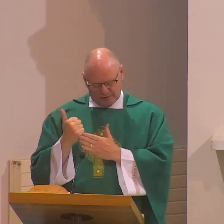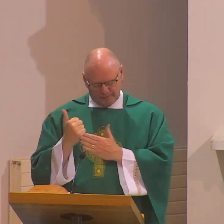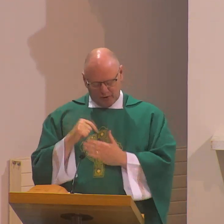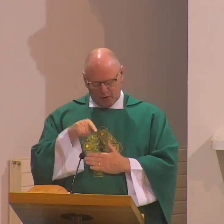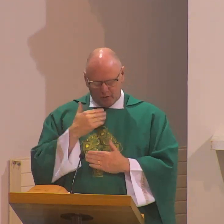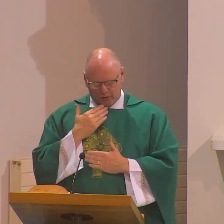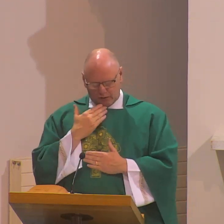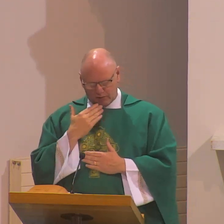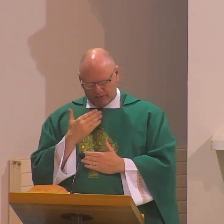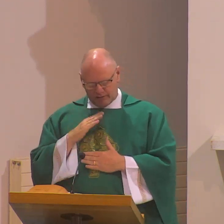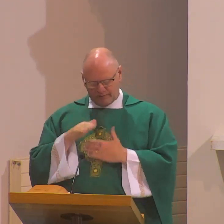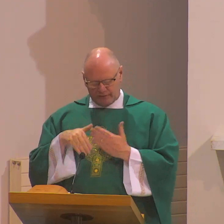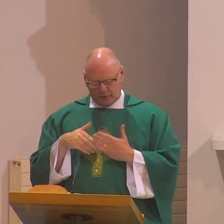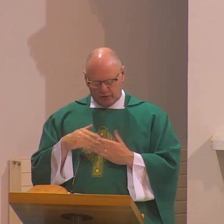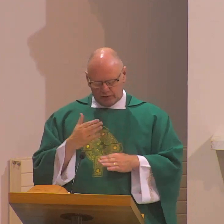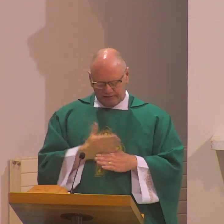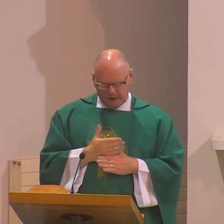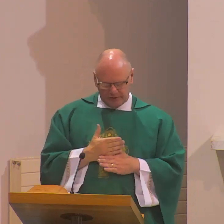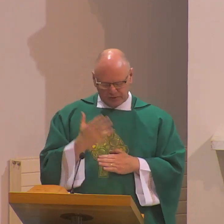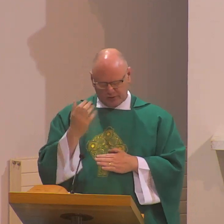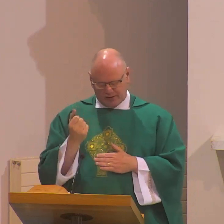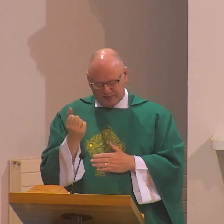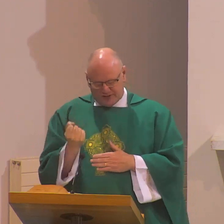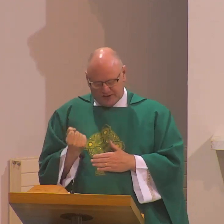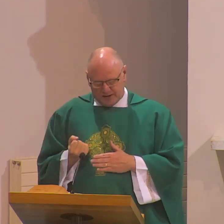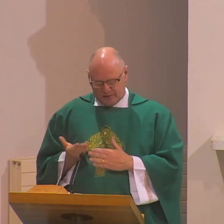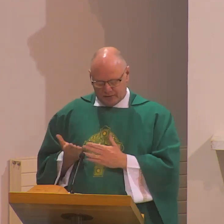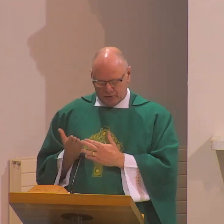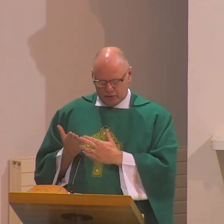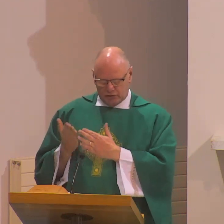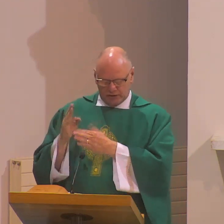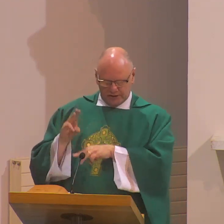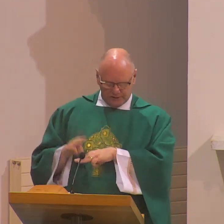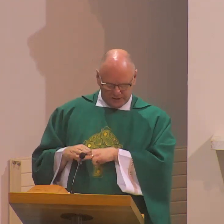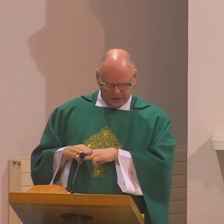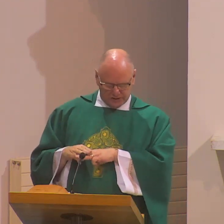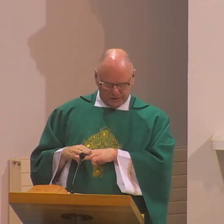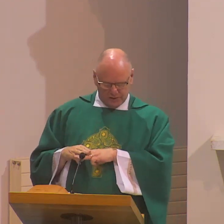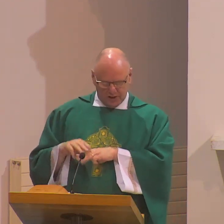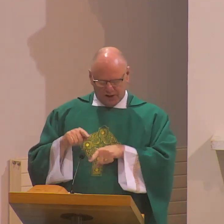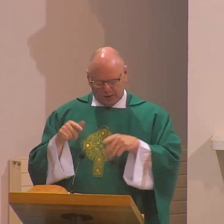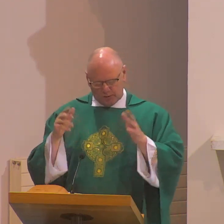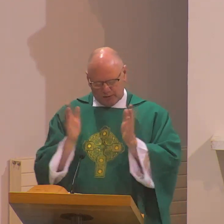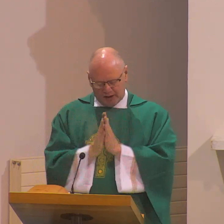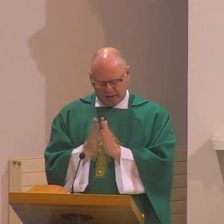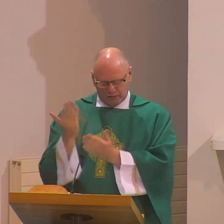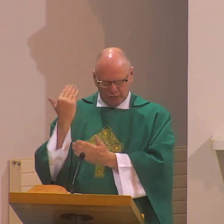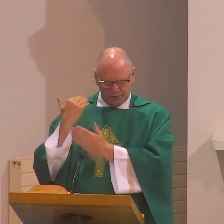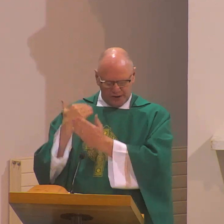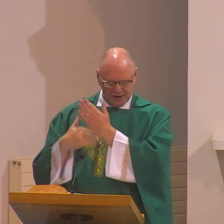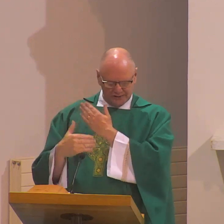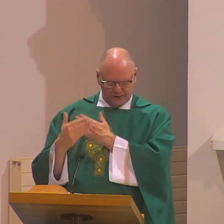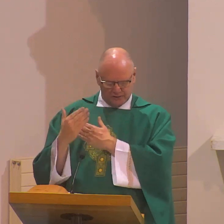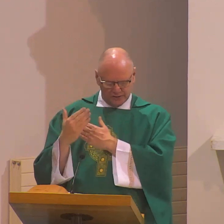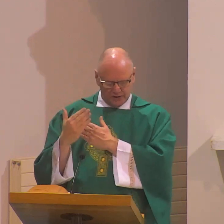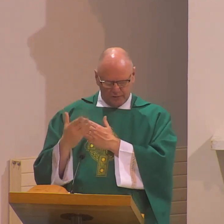help. We are grateful for all the favors we have received through her intercession, and we pray that those